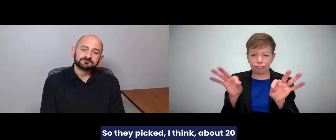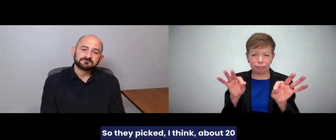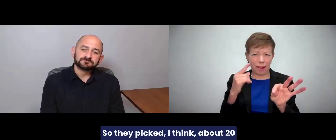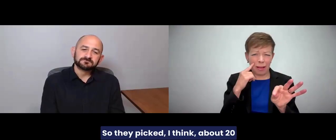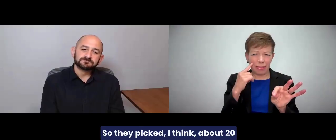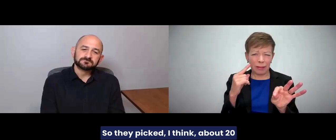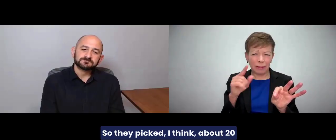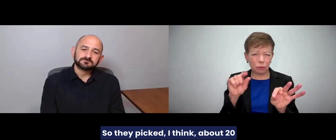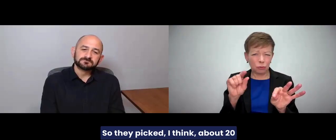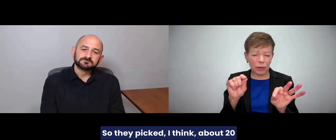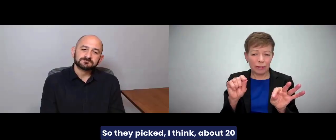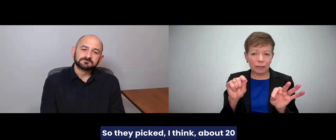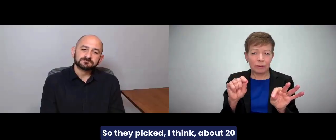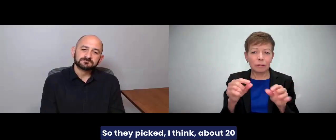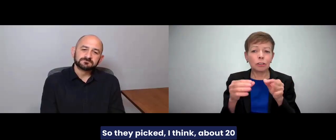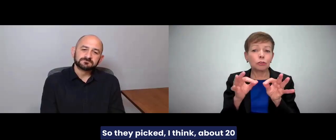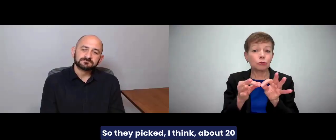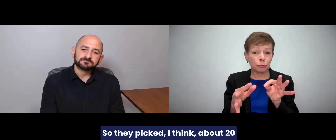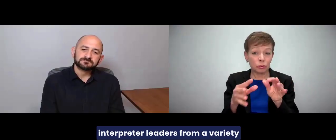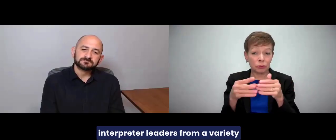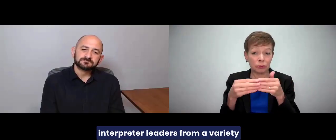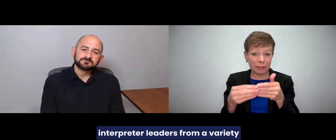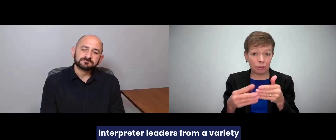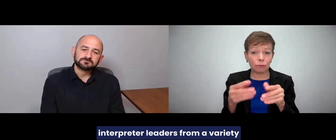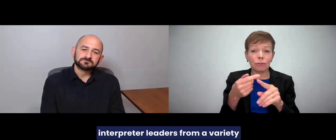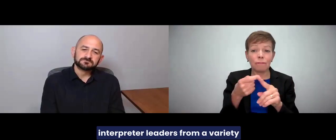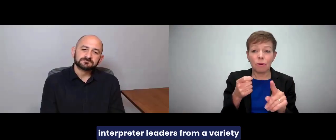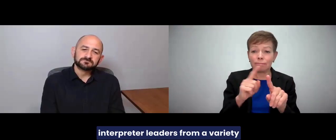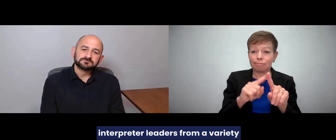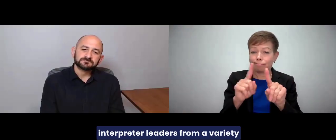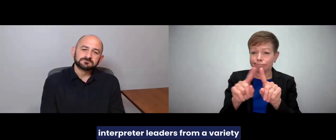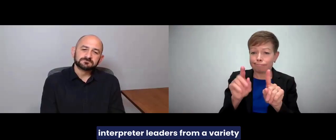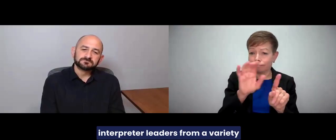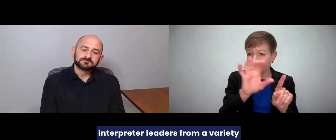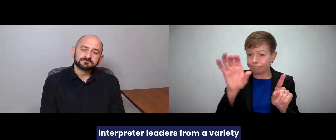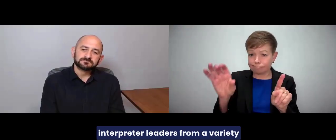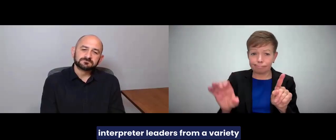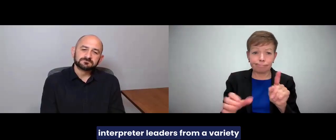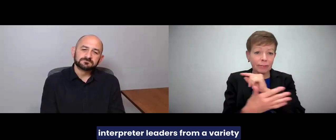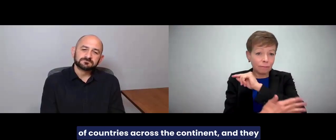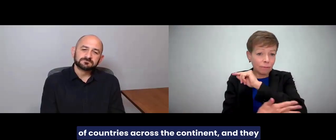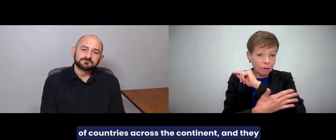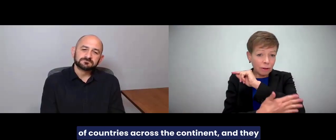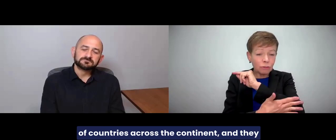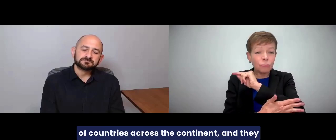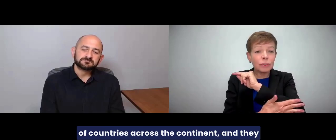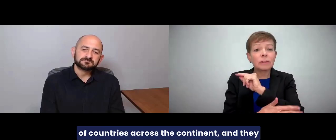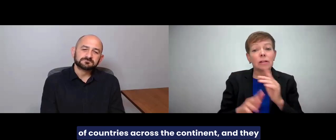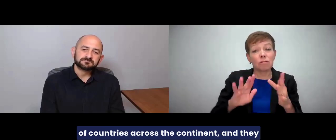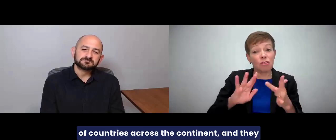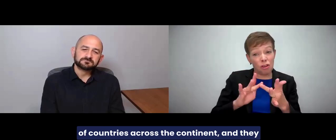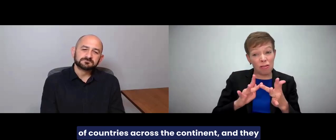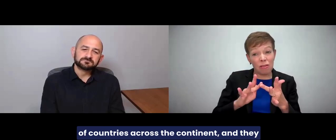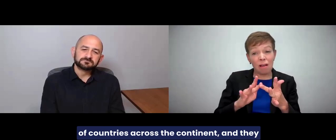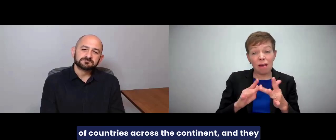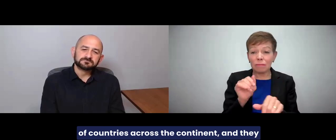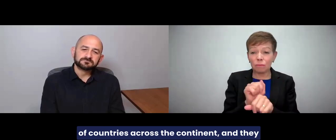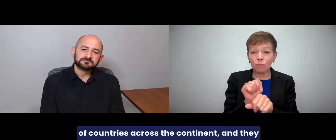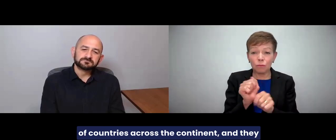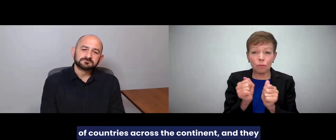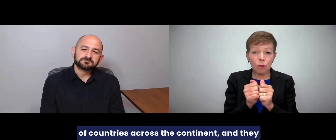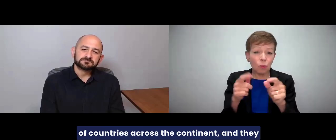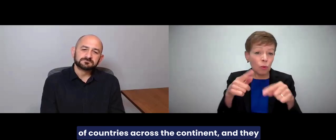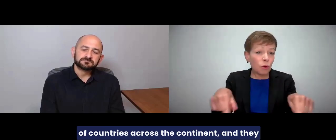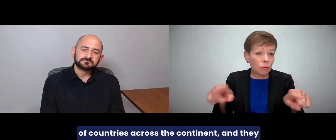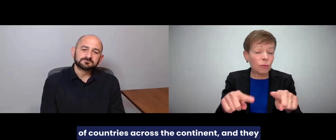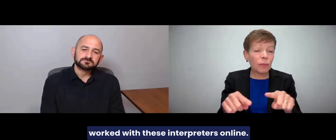So they picked, I think, about 20 interpreter leaders from a variety of countries across the